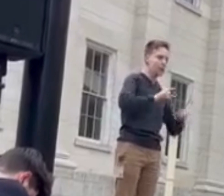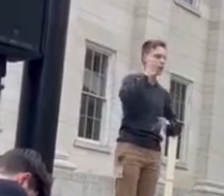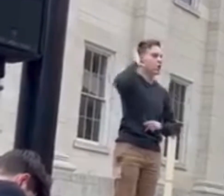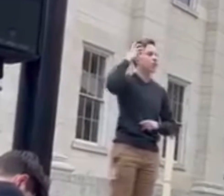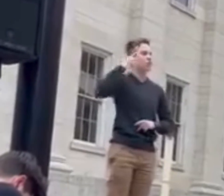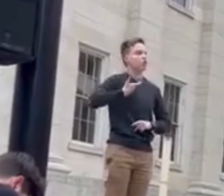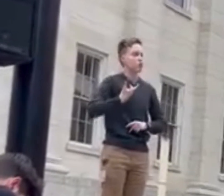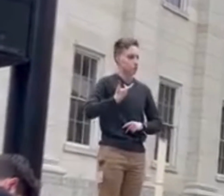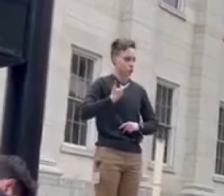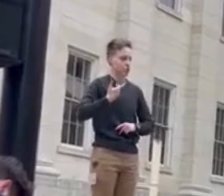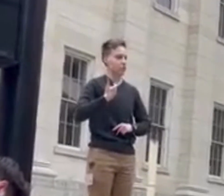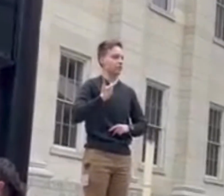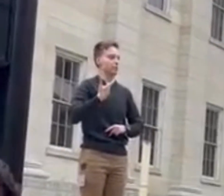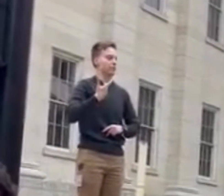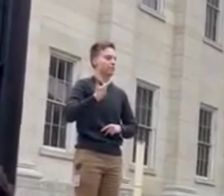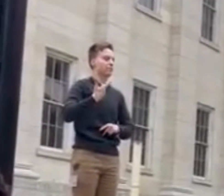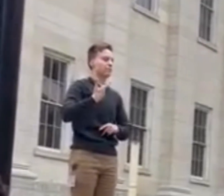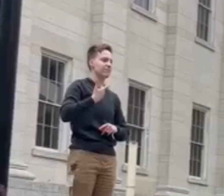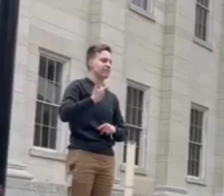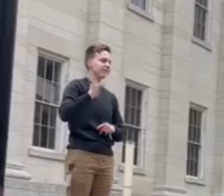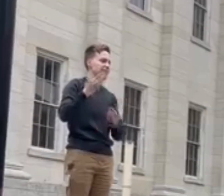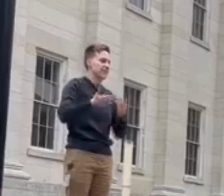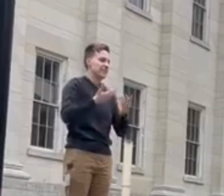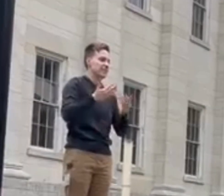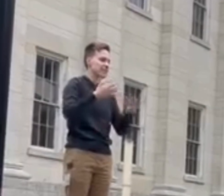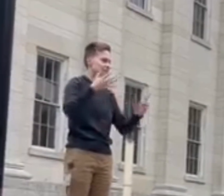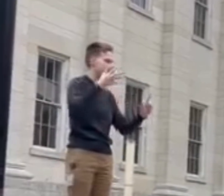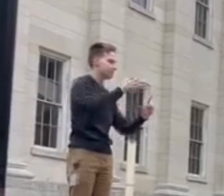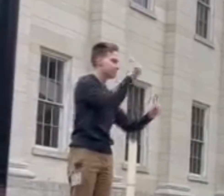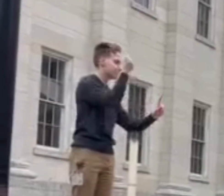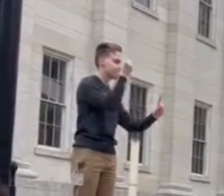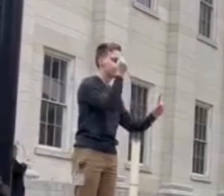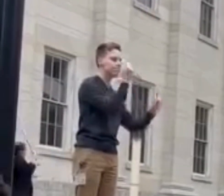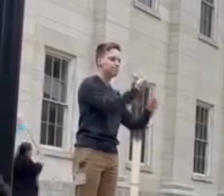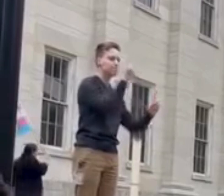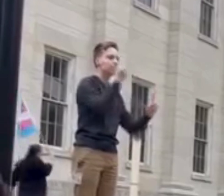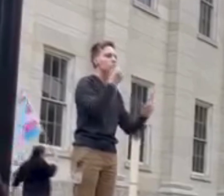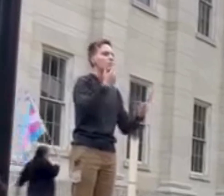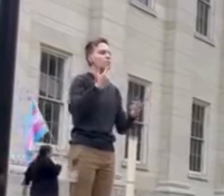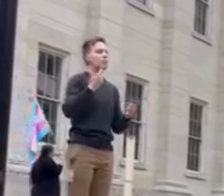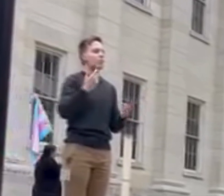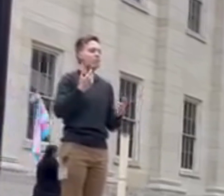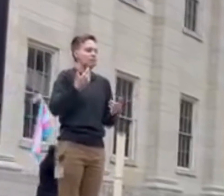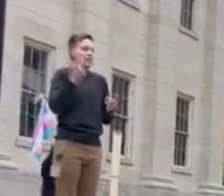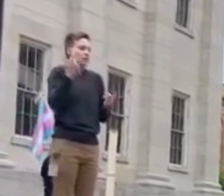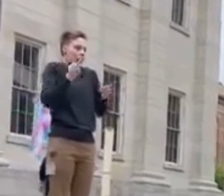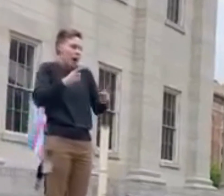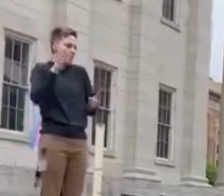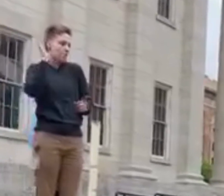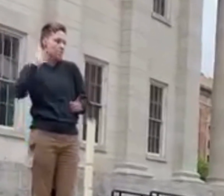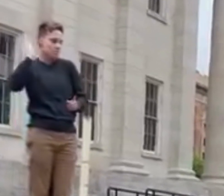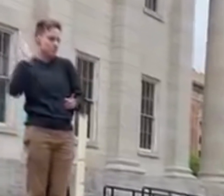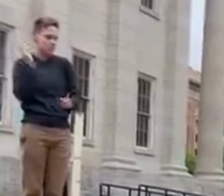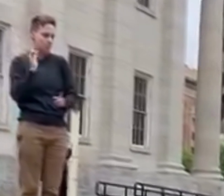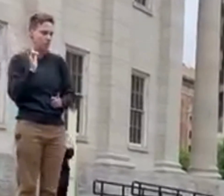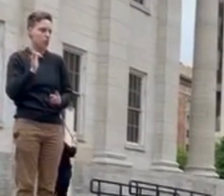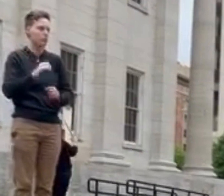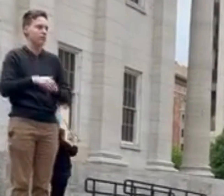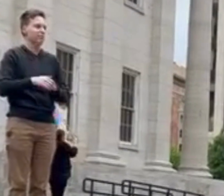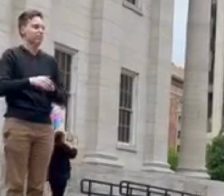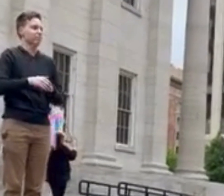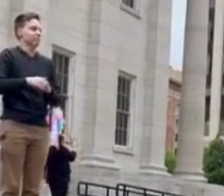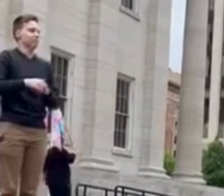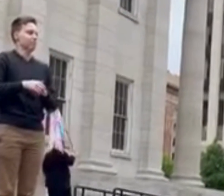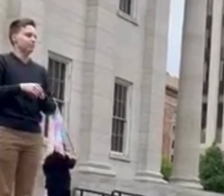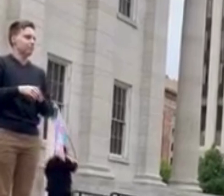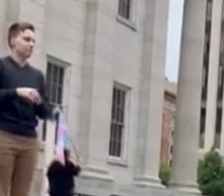drag queens. They're easy targets. And it had happened before, and people had